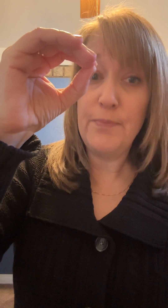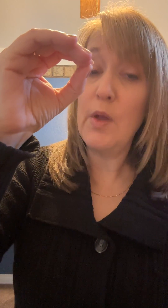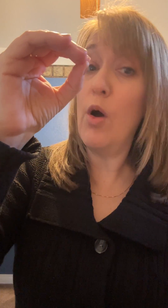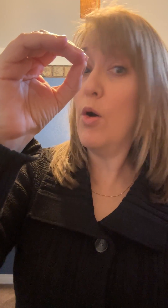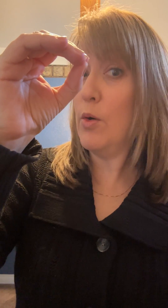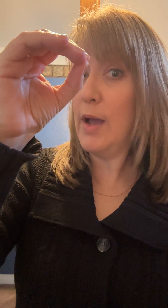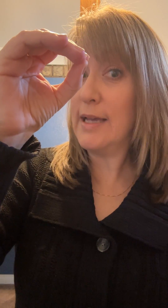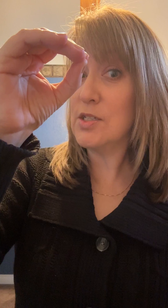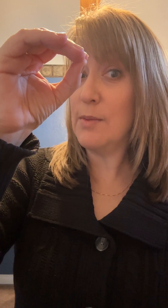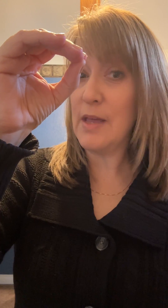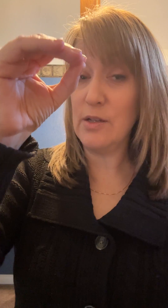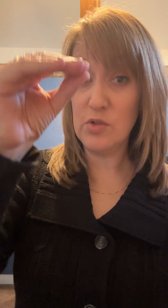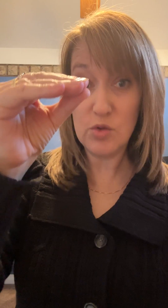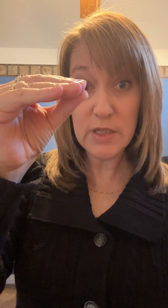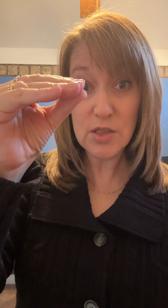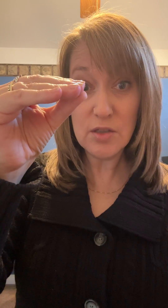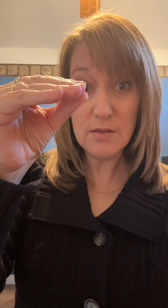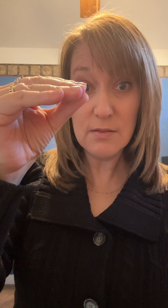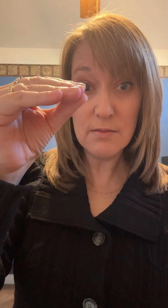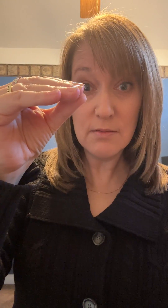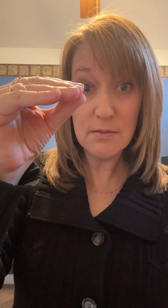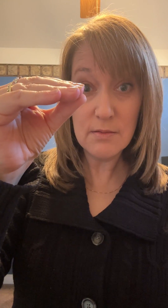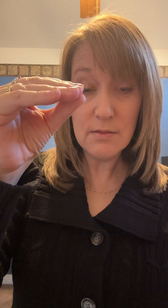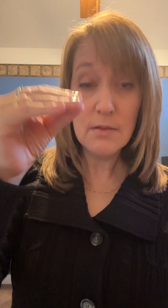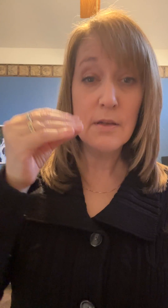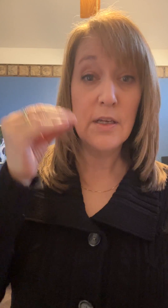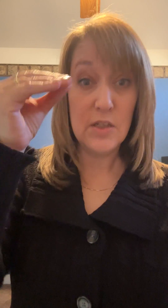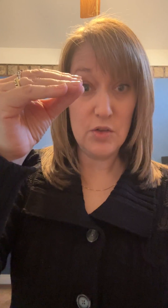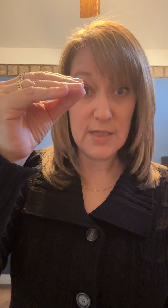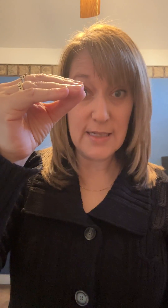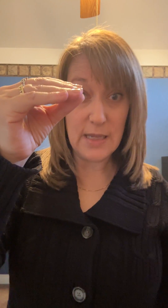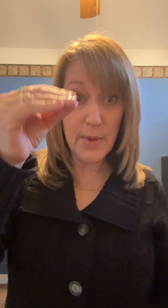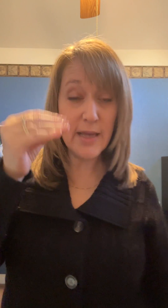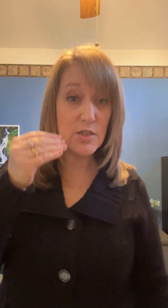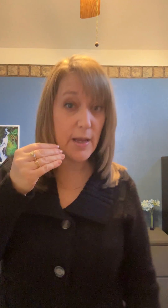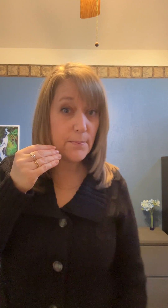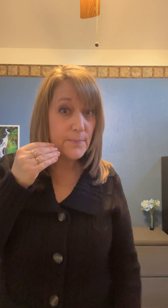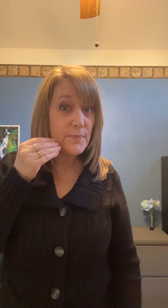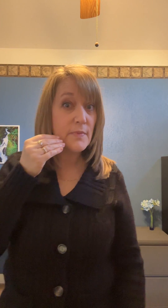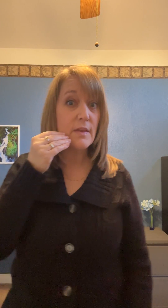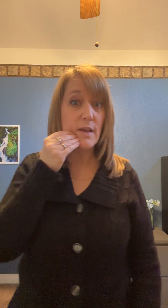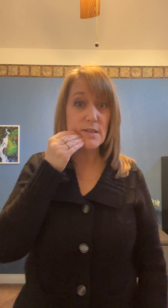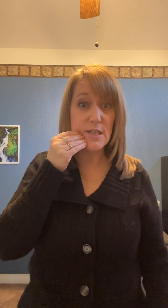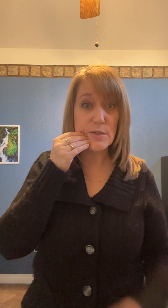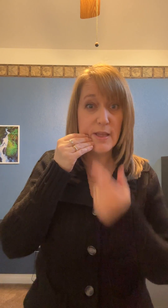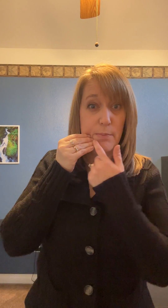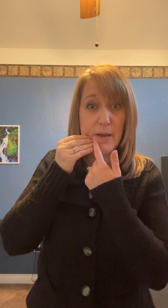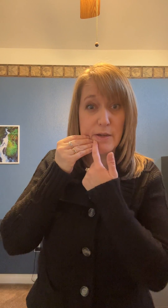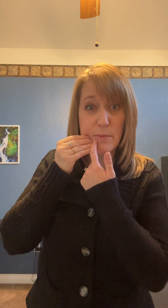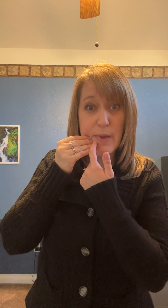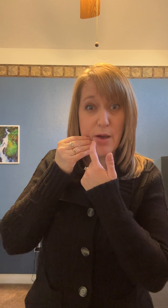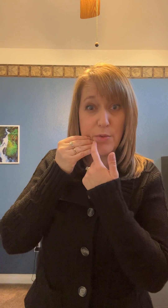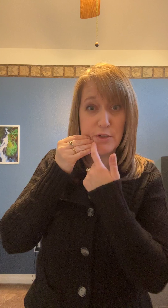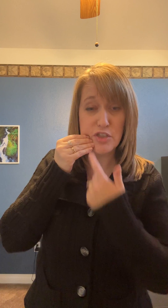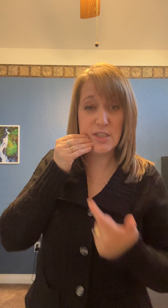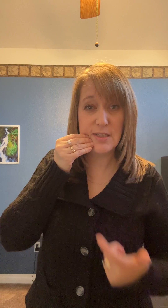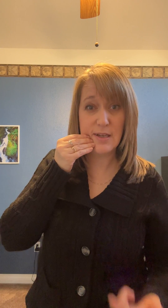O hand shape that you squish? Use that same hand shape and touch like by your mouth, your chin kind